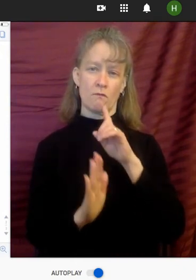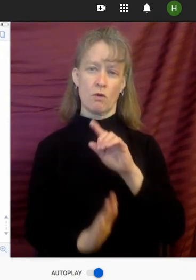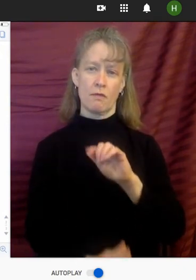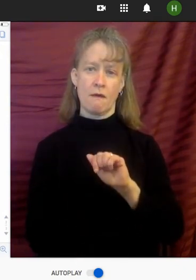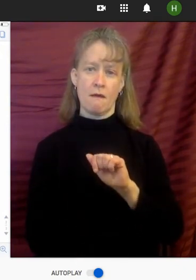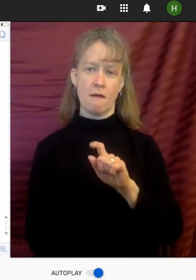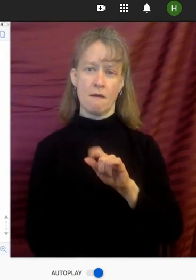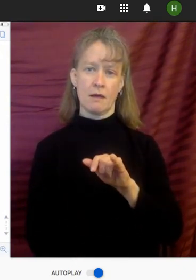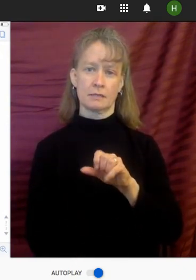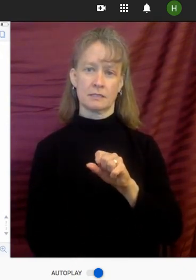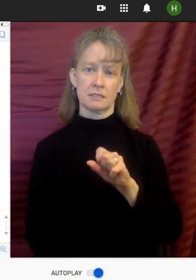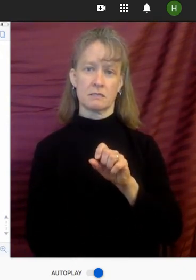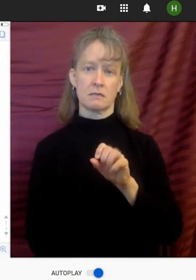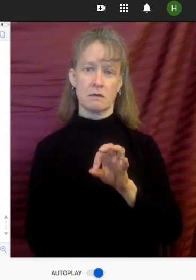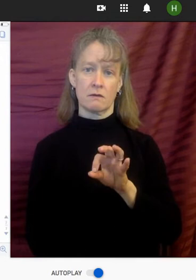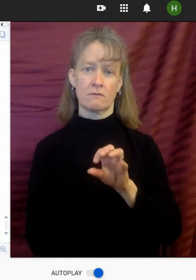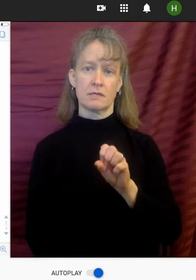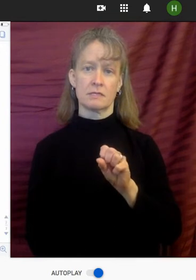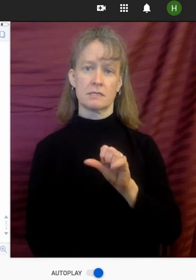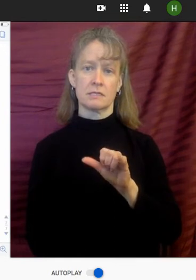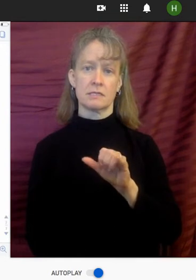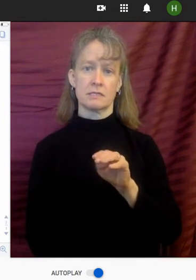symmetry.